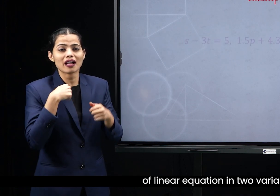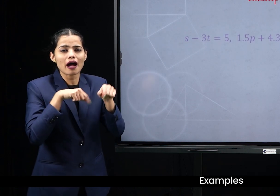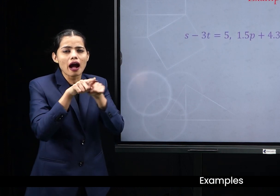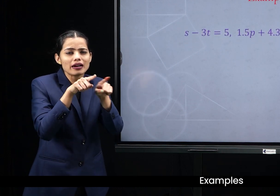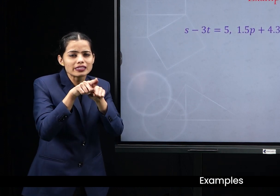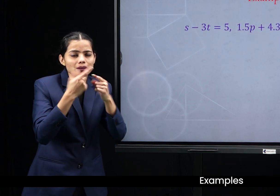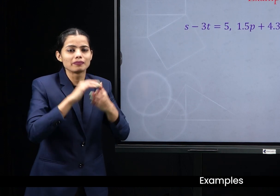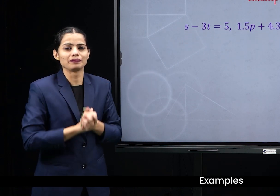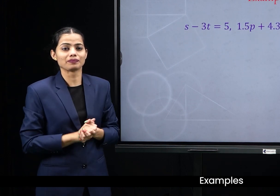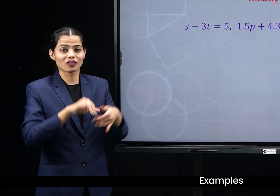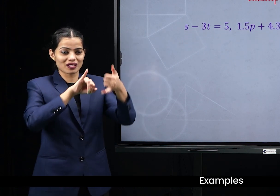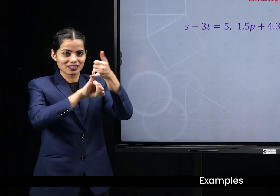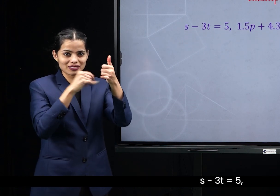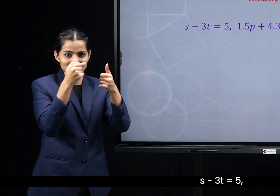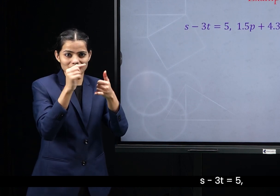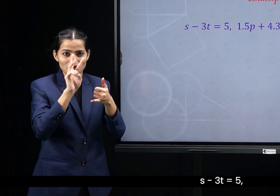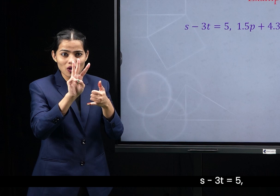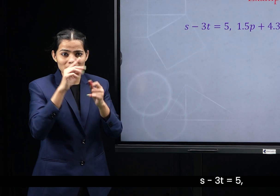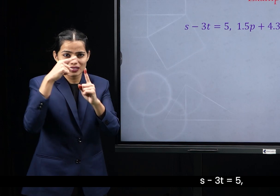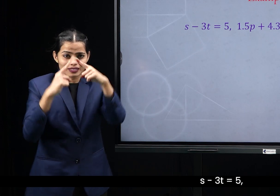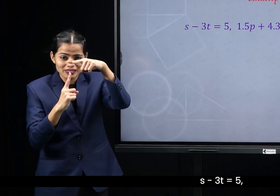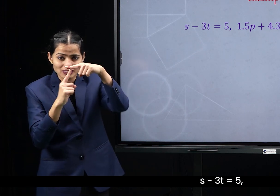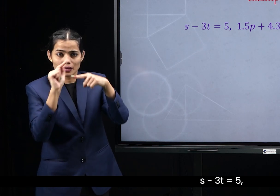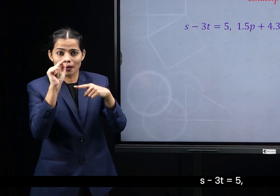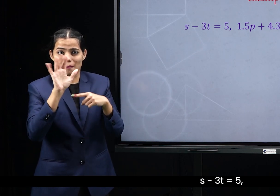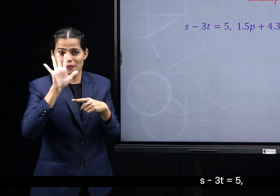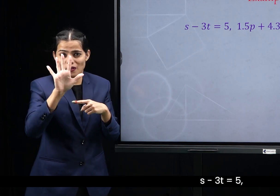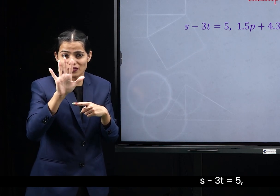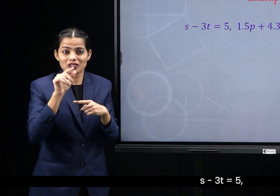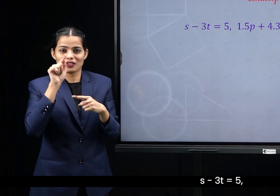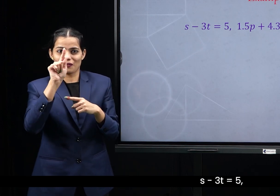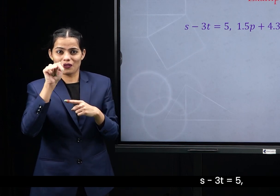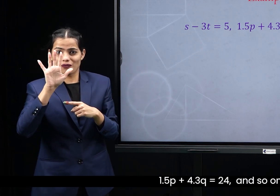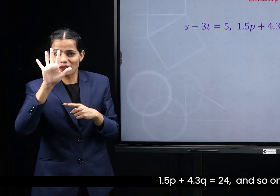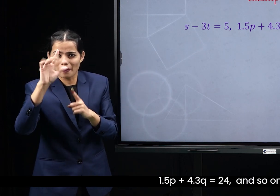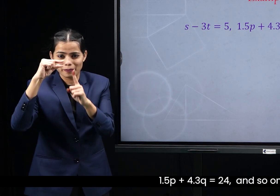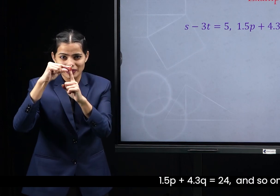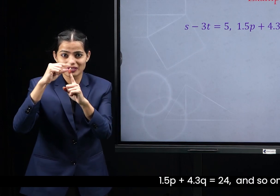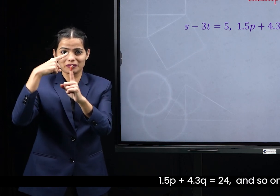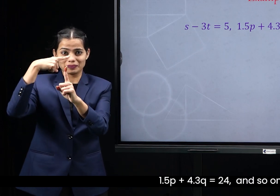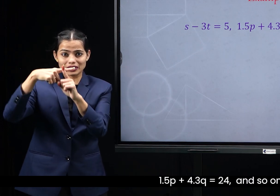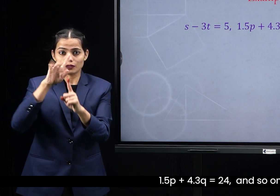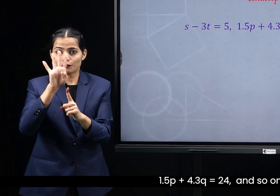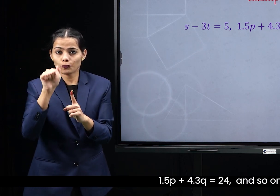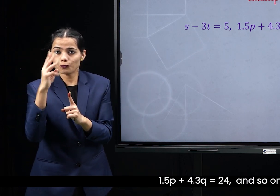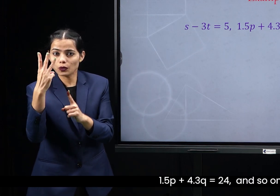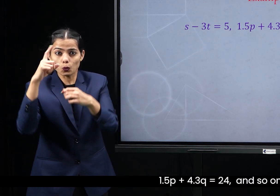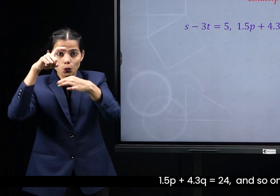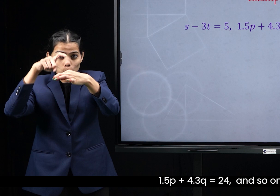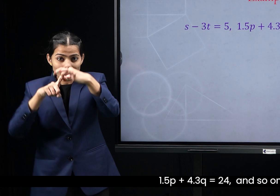Examples, s minus 3t is equal to 5 is 1.5 p plus 4.3